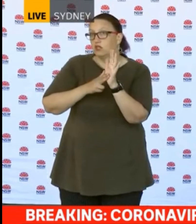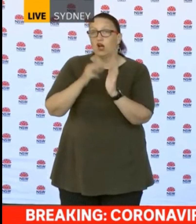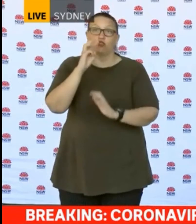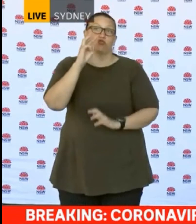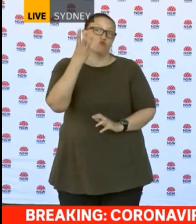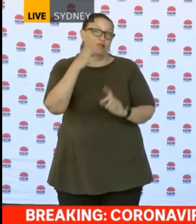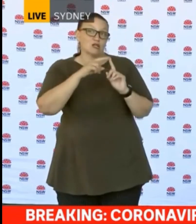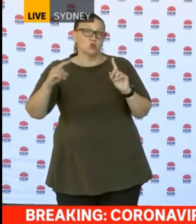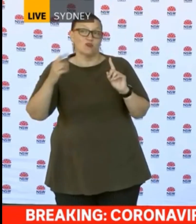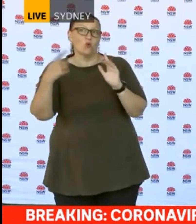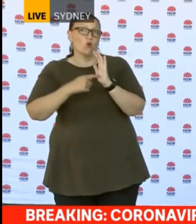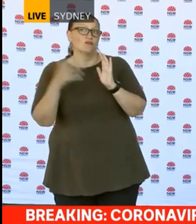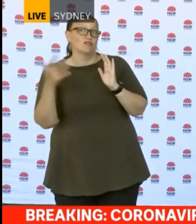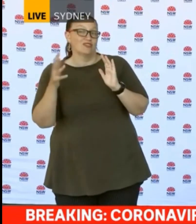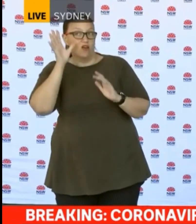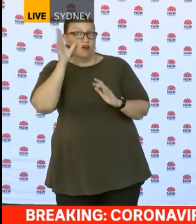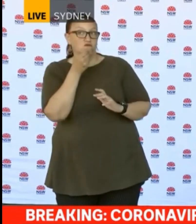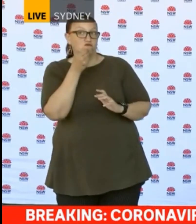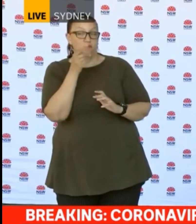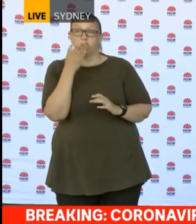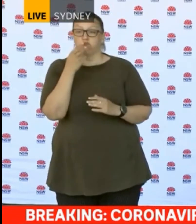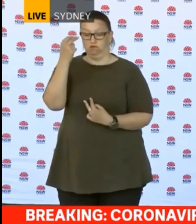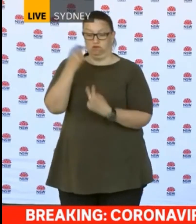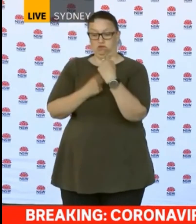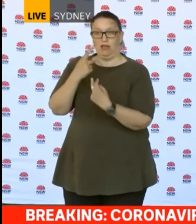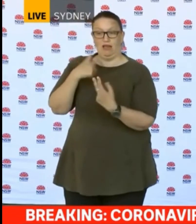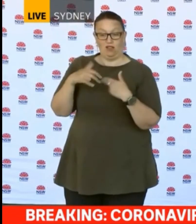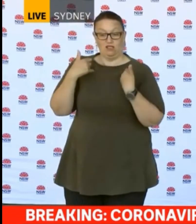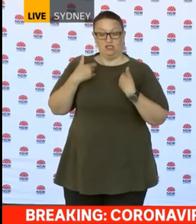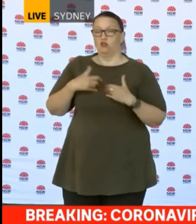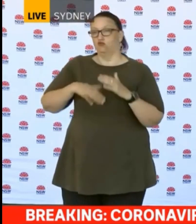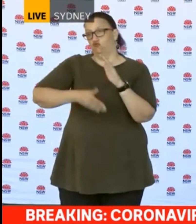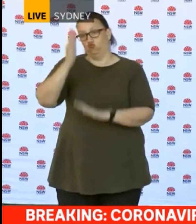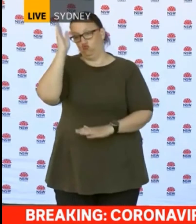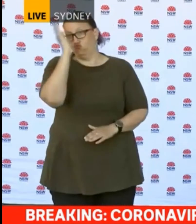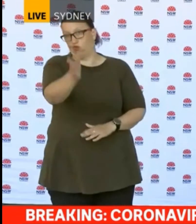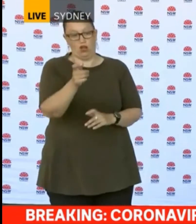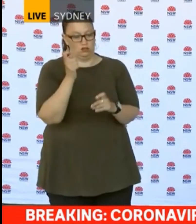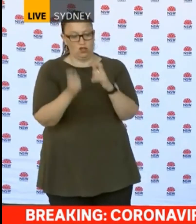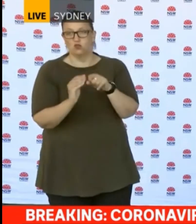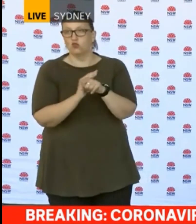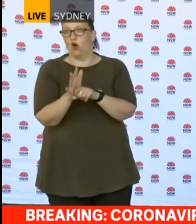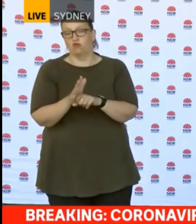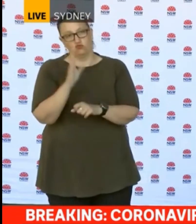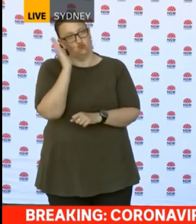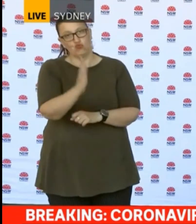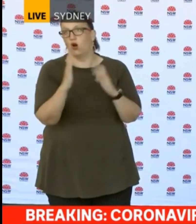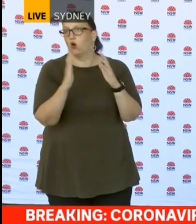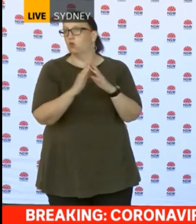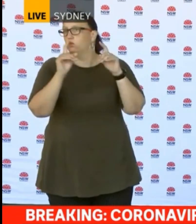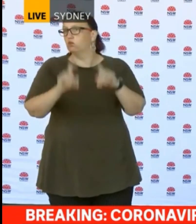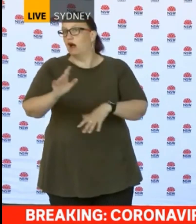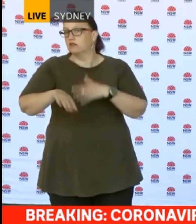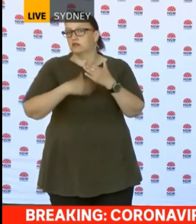between 3pm and 4:15pm should also monitor for symptoms, and if they appear, immediately get tested and isolate until a